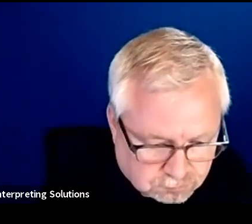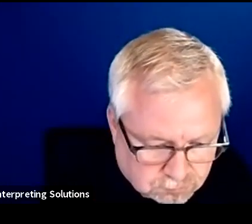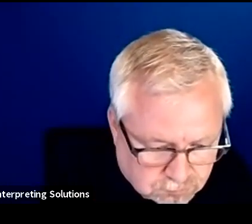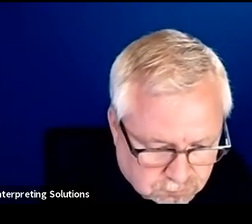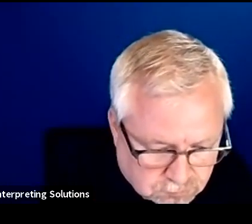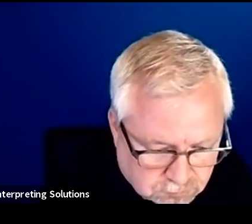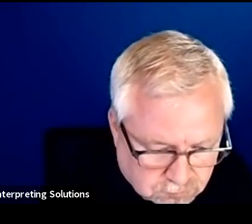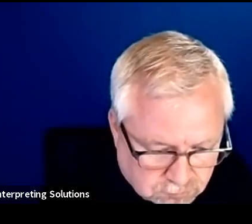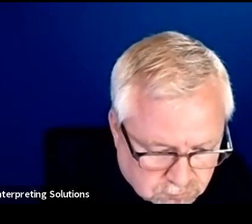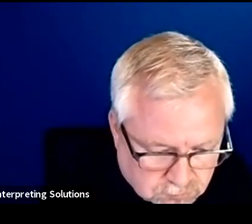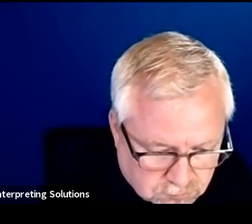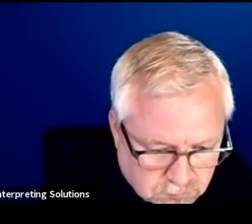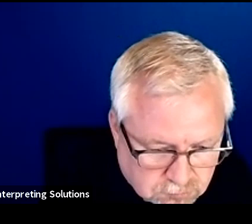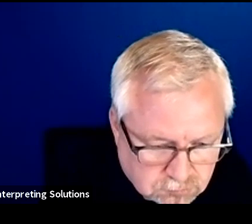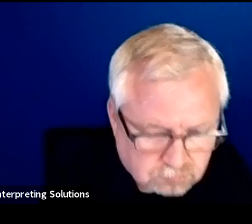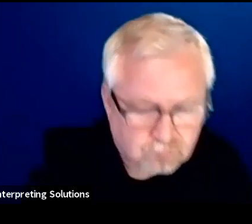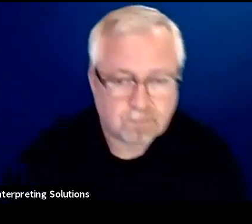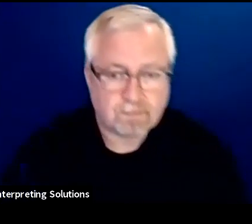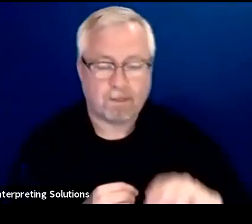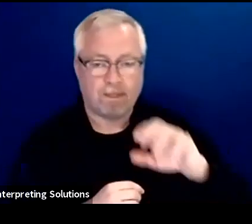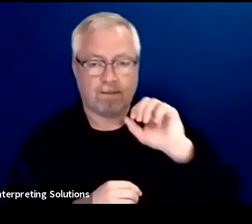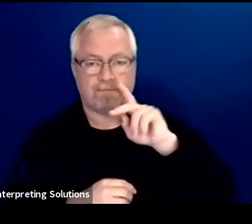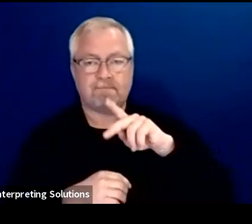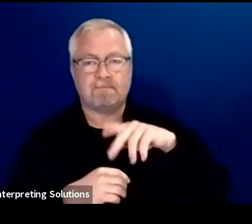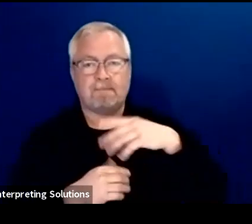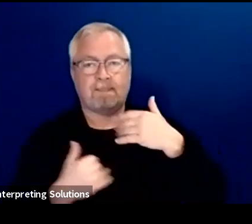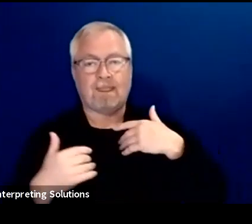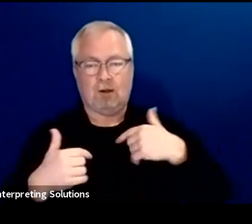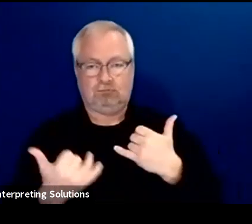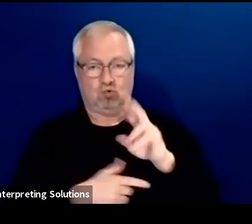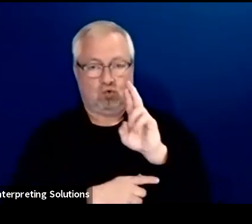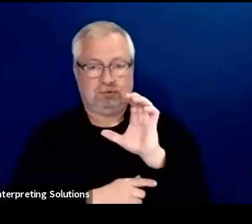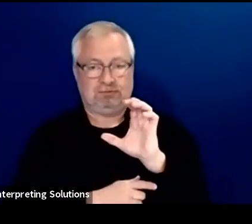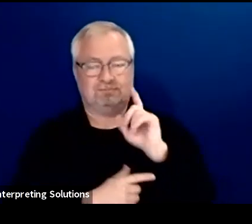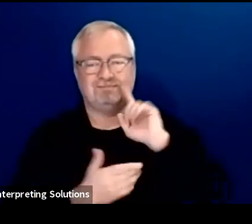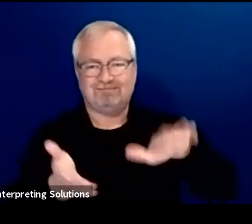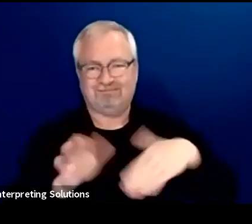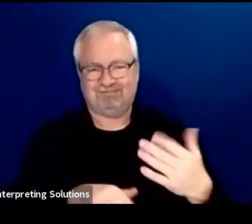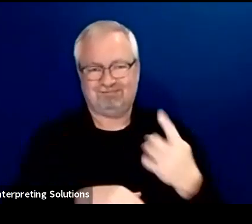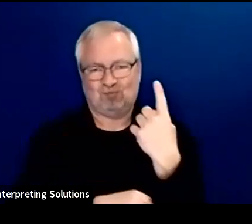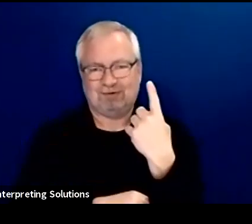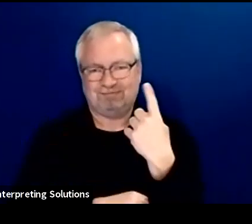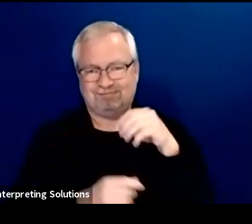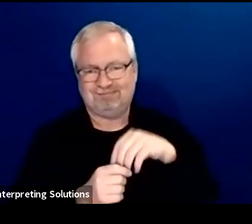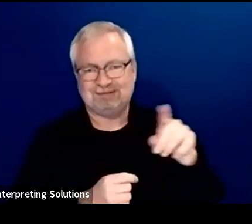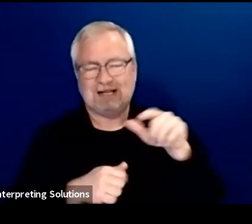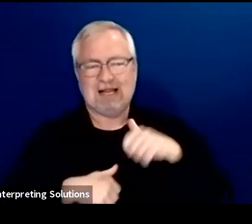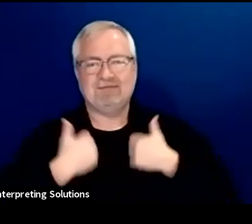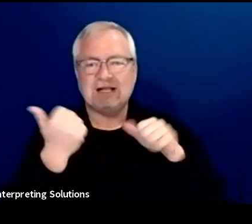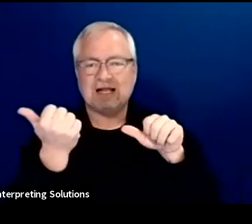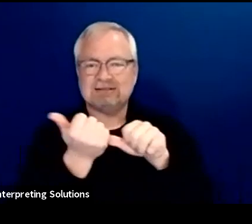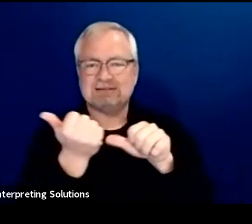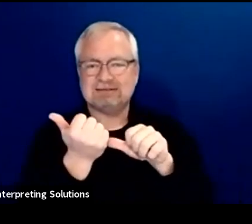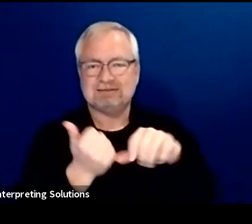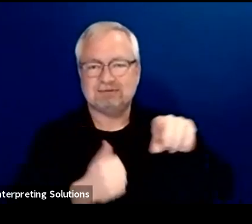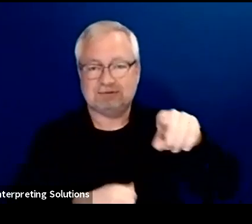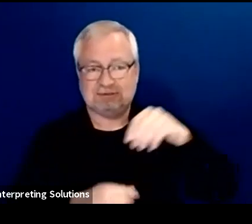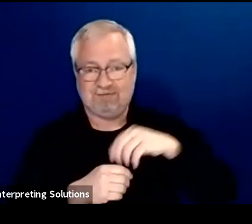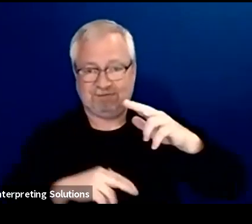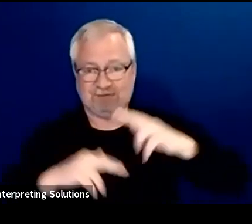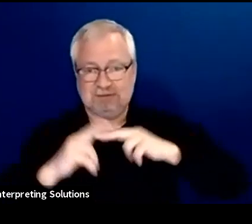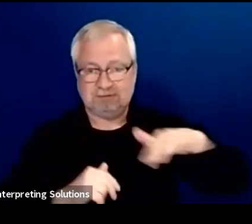resident who had been in an assisted living facility. As of today, 470 patients have been released